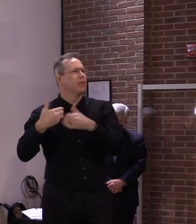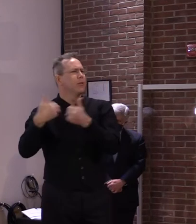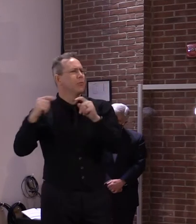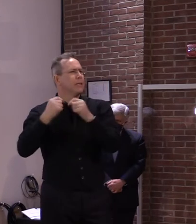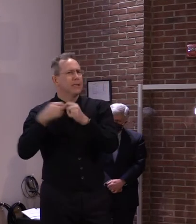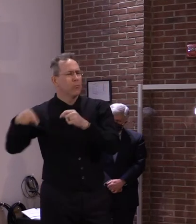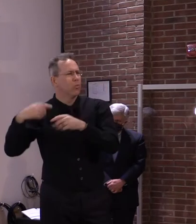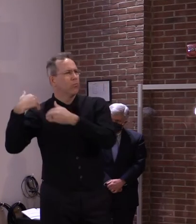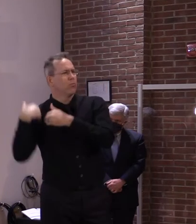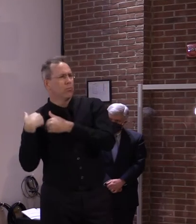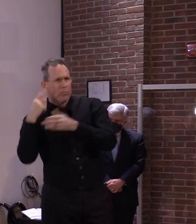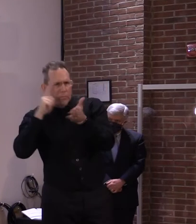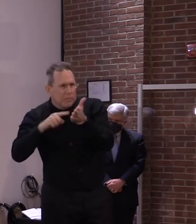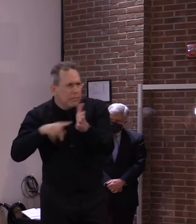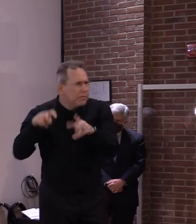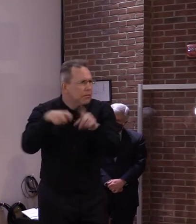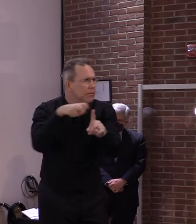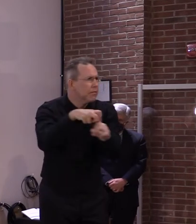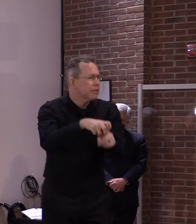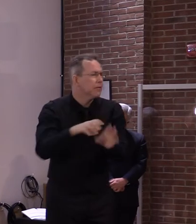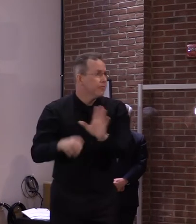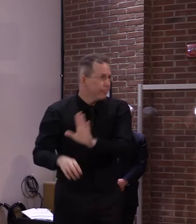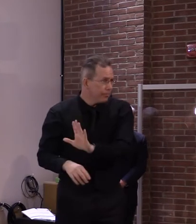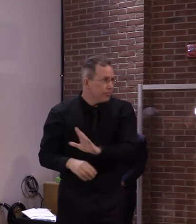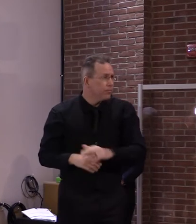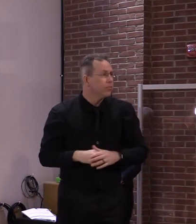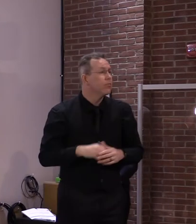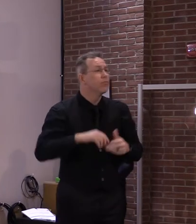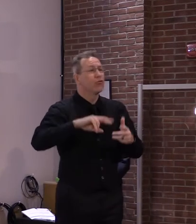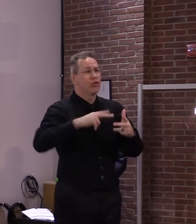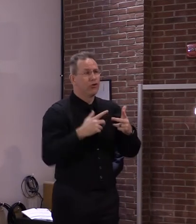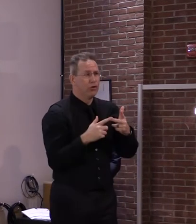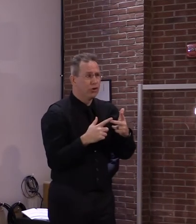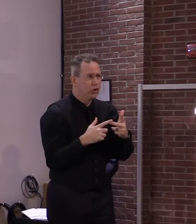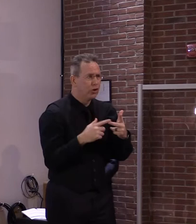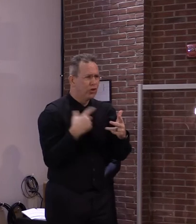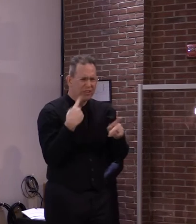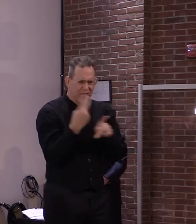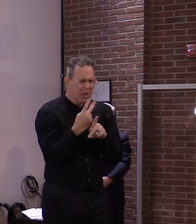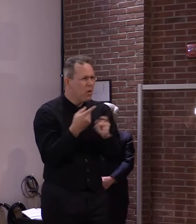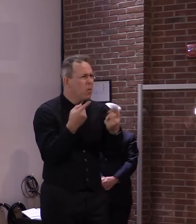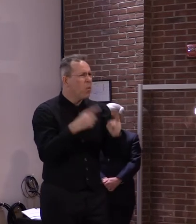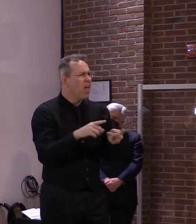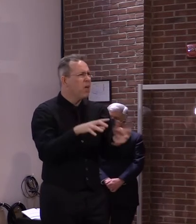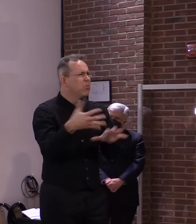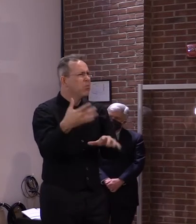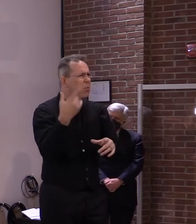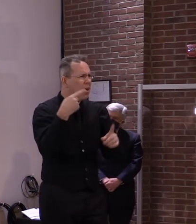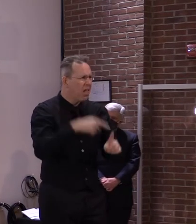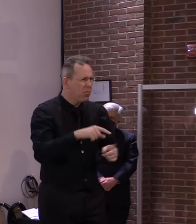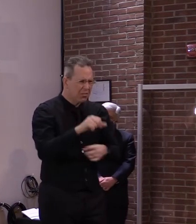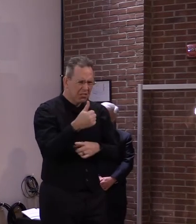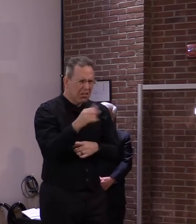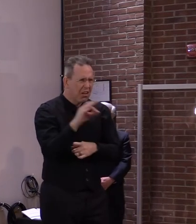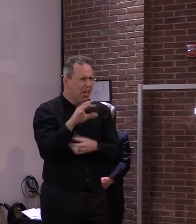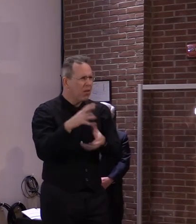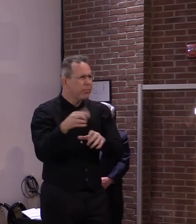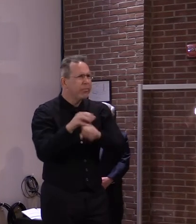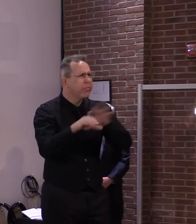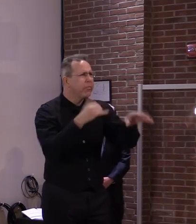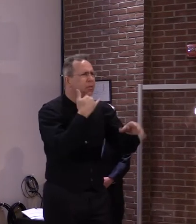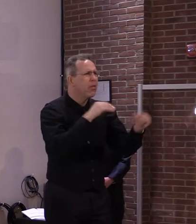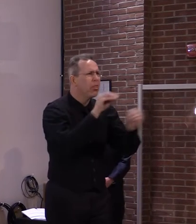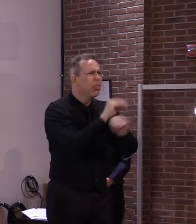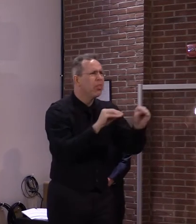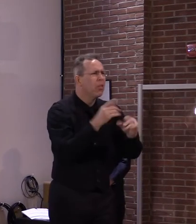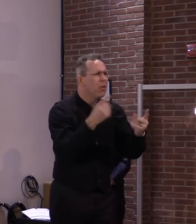after-action kind of plan see what happened so we've been working on that simultaneously to uh to the auditor